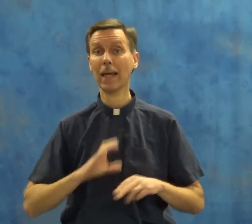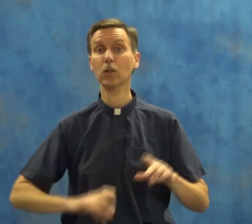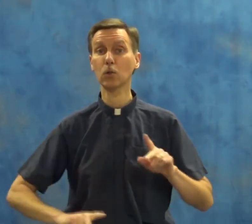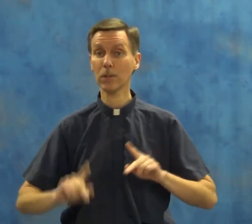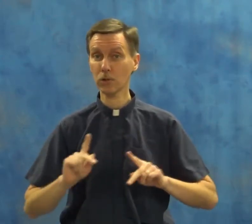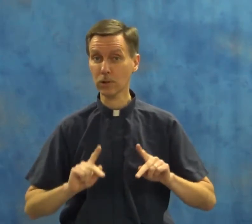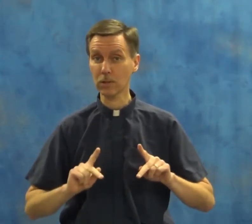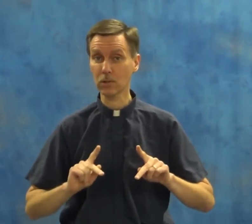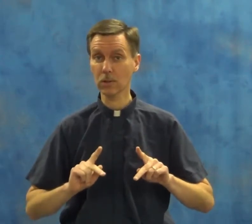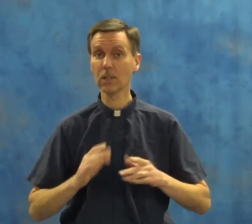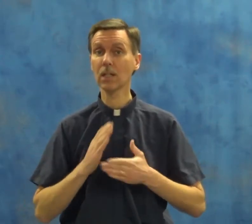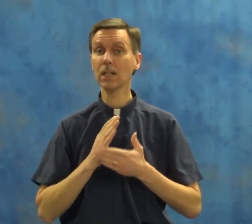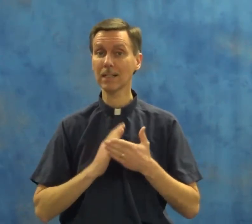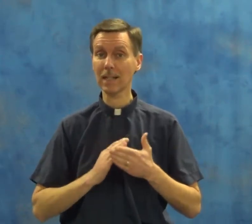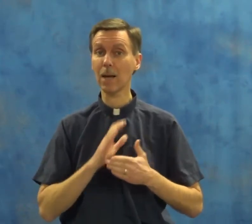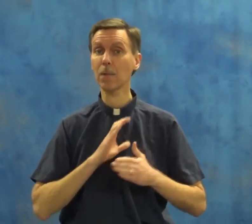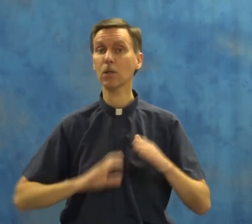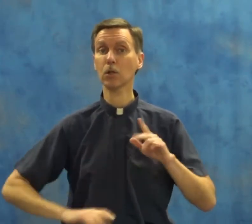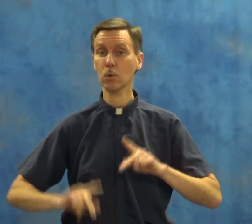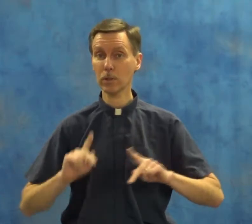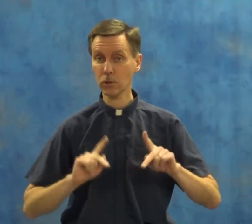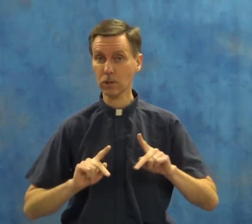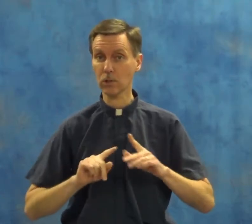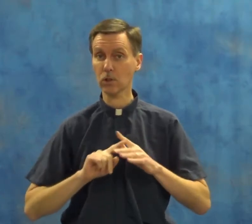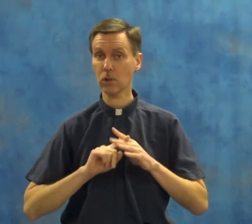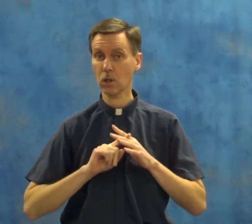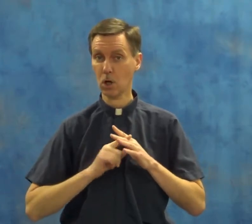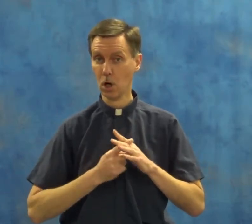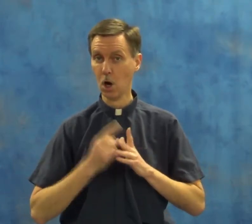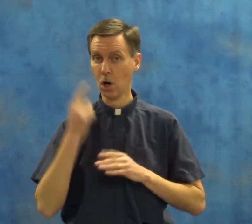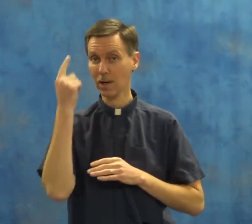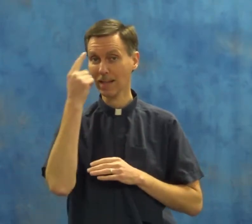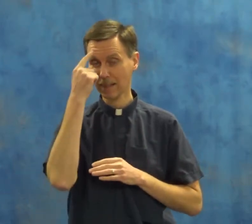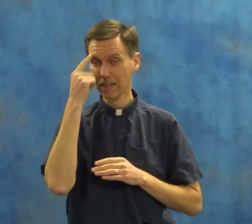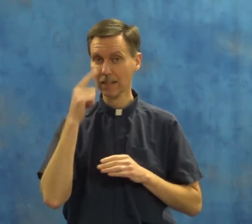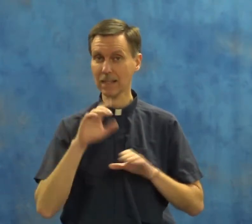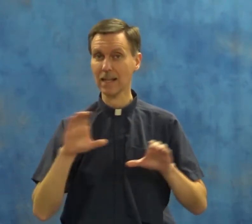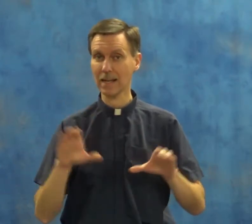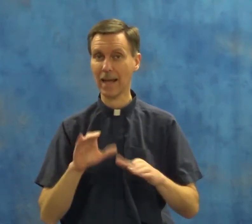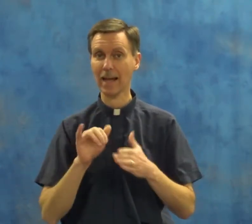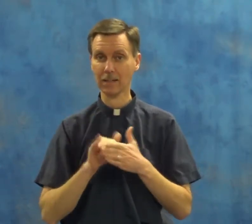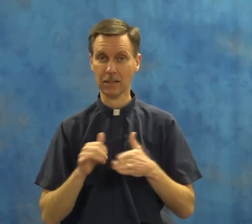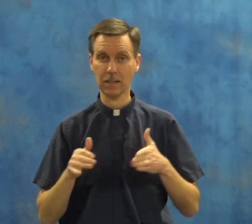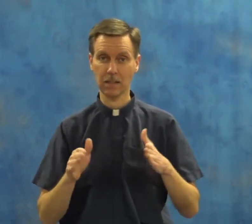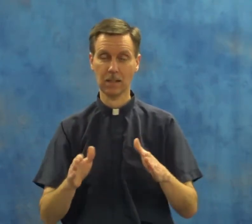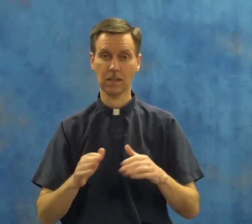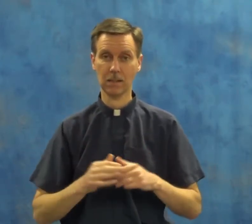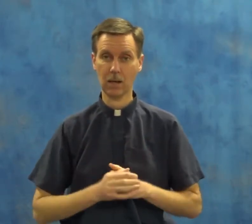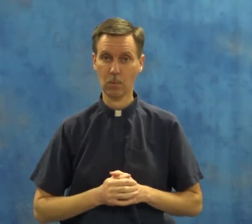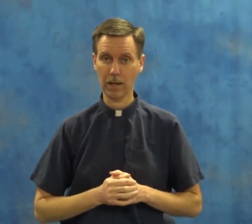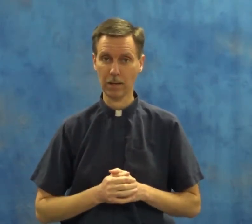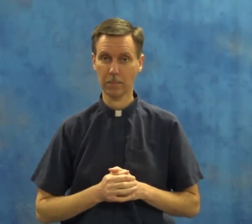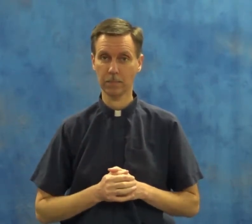And Christians, some Christians are thinking and acting that way.